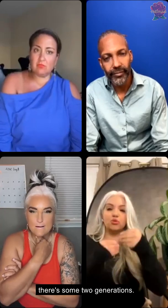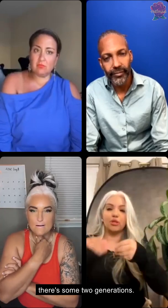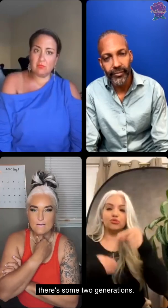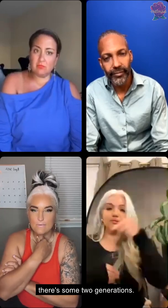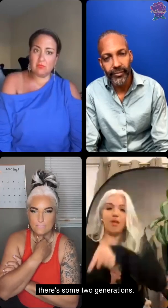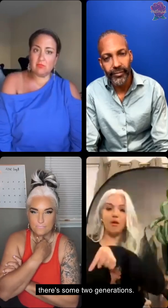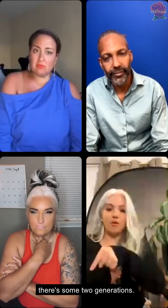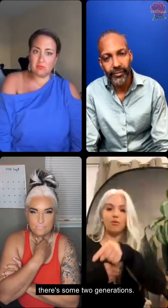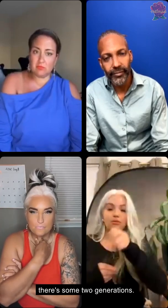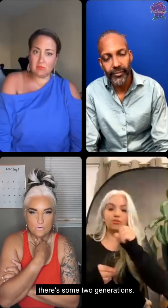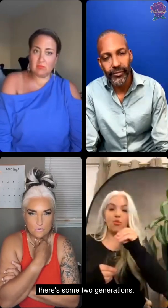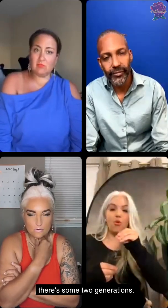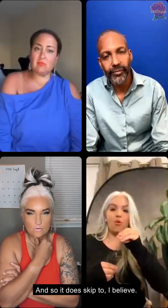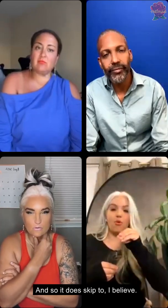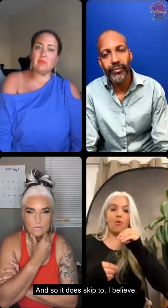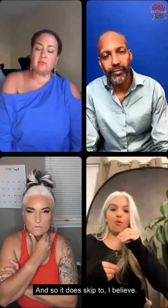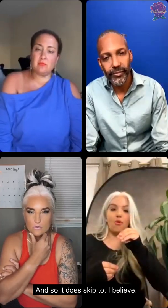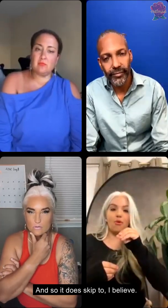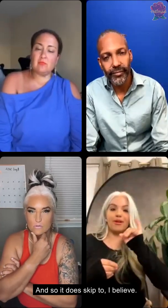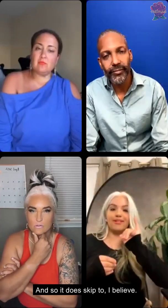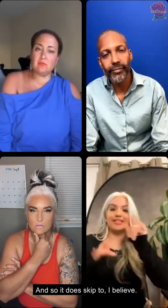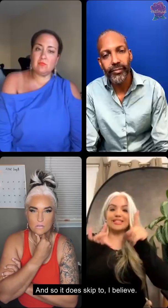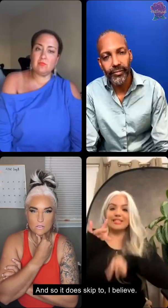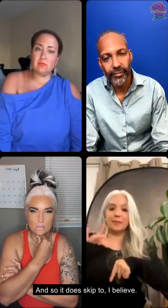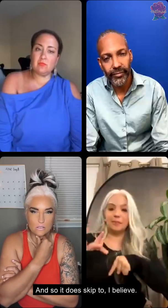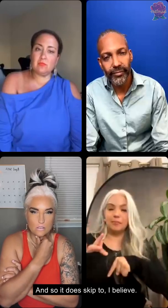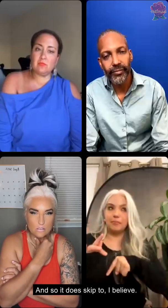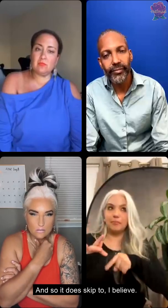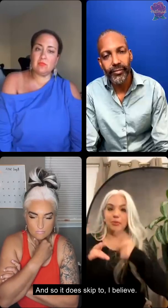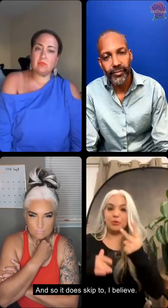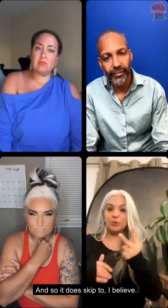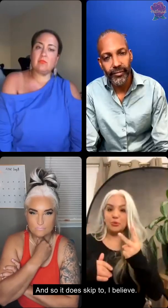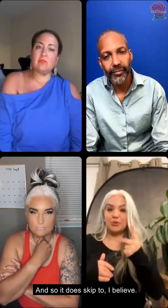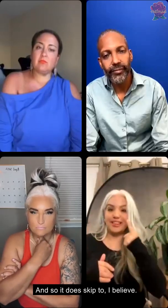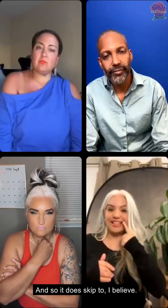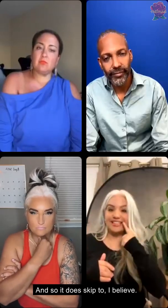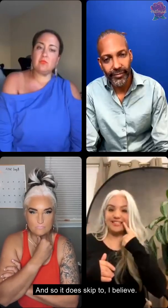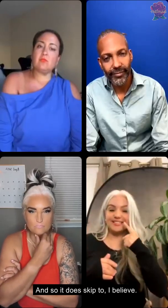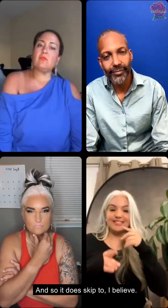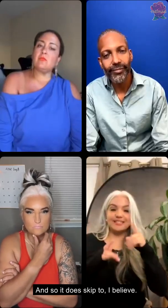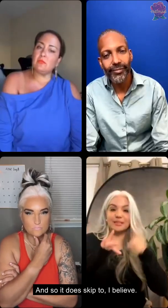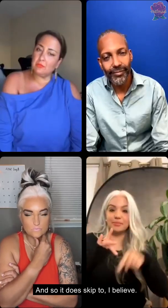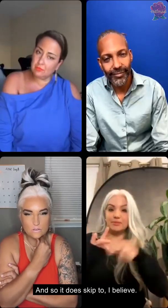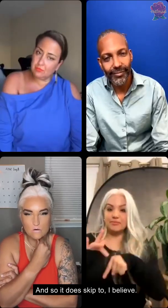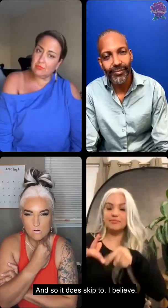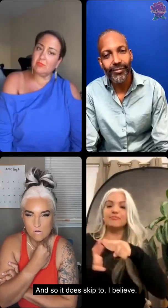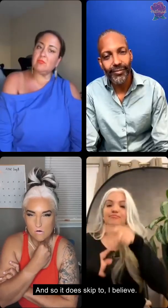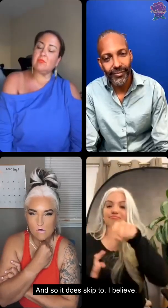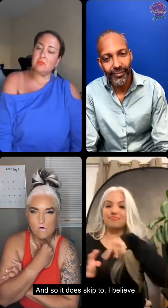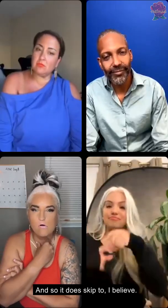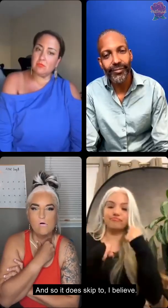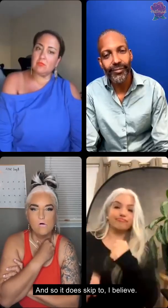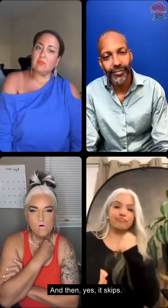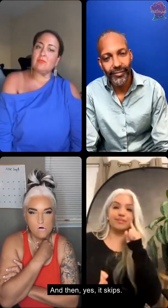some 2 generations. And so it does skip 2, I believe.